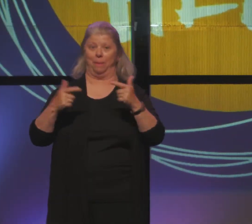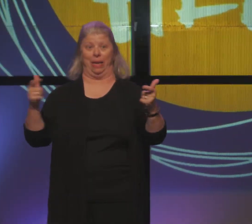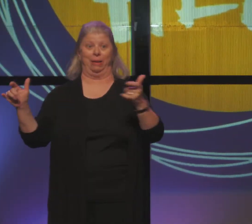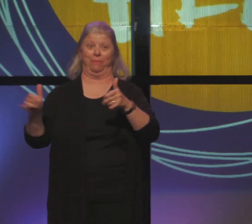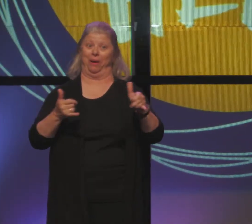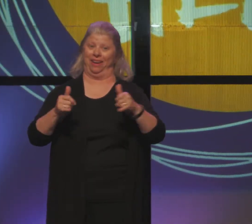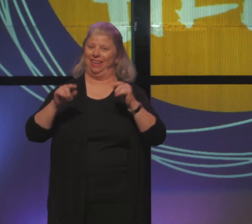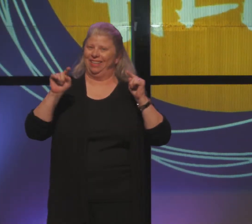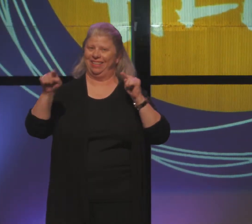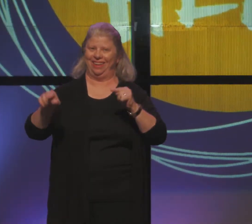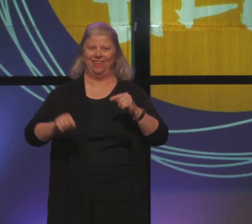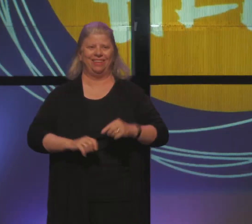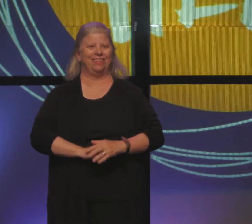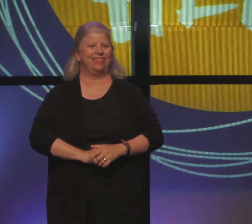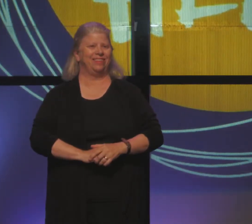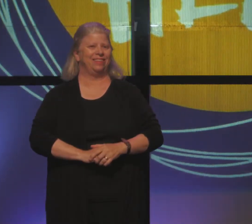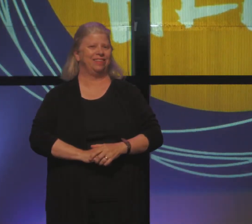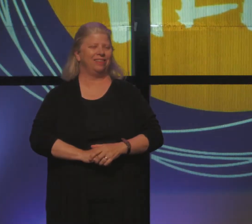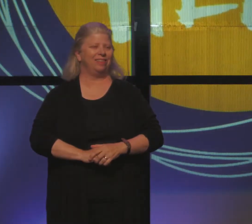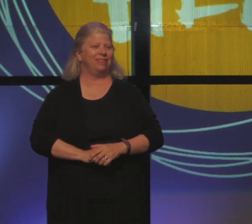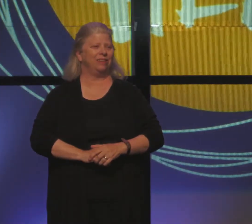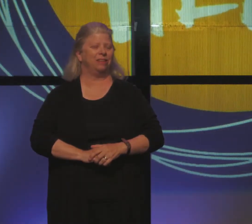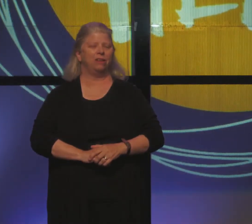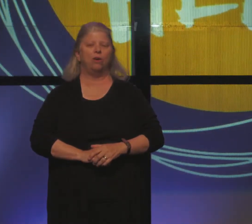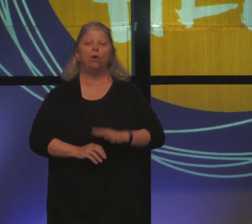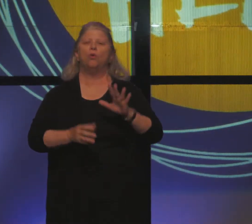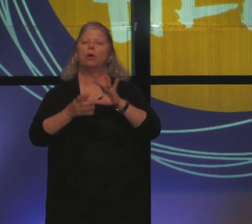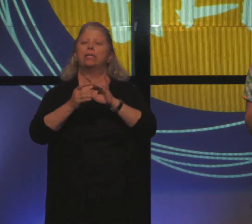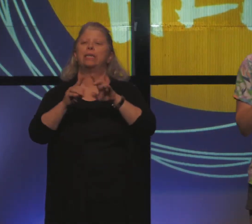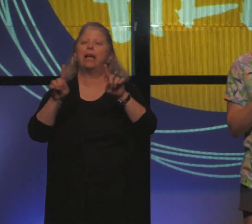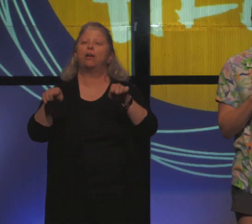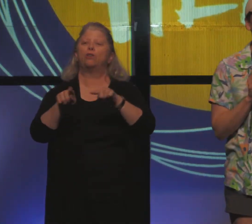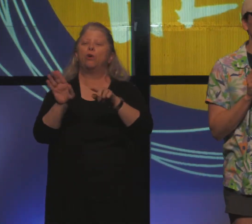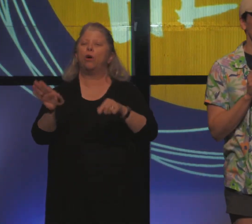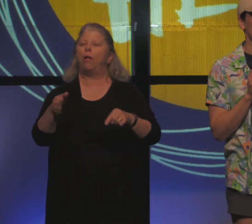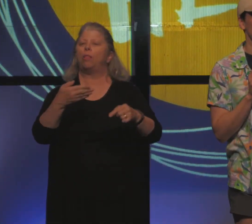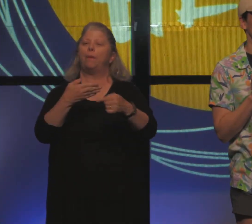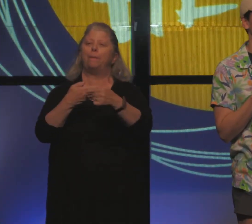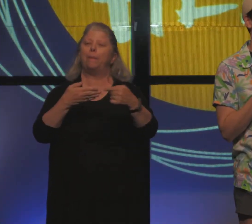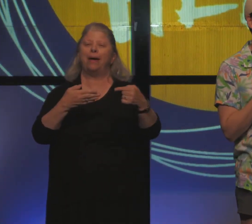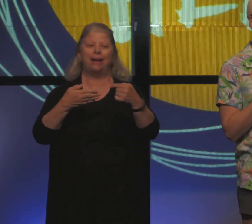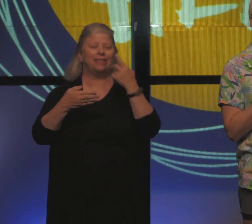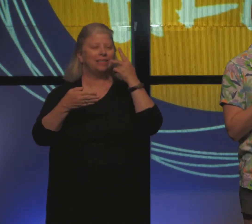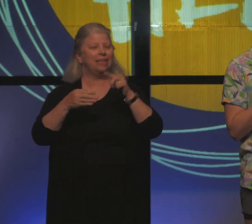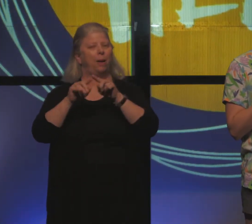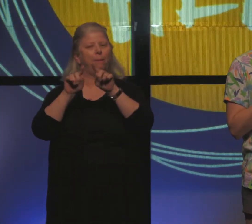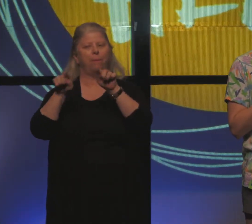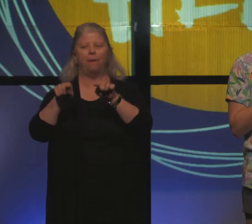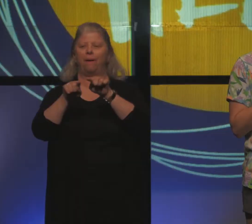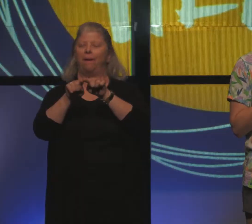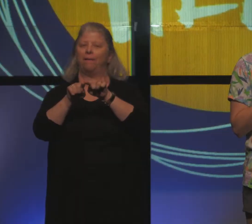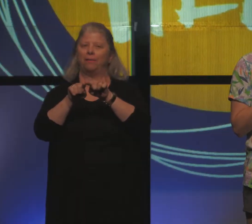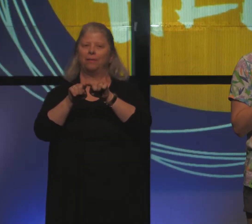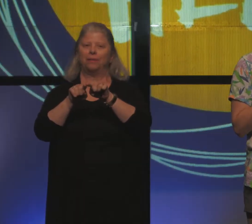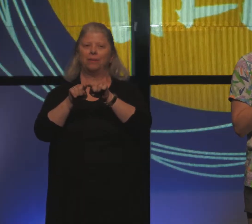get to. On the back of your connect cards, you will see a box